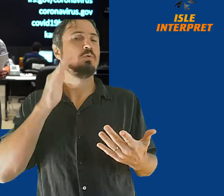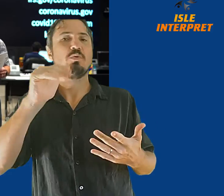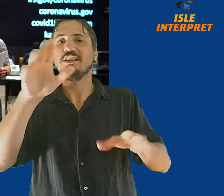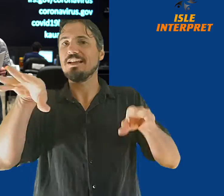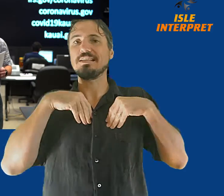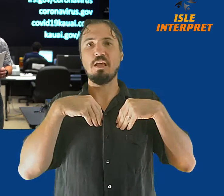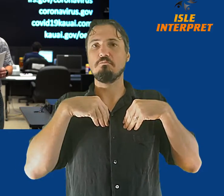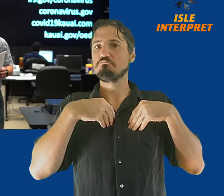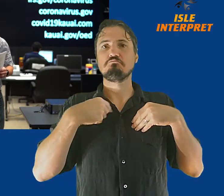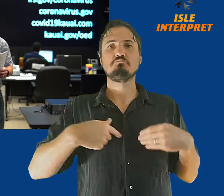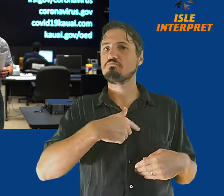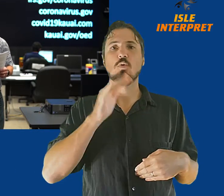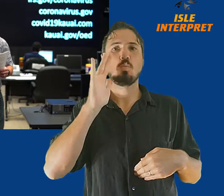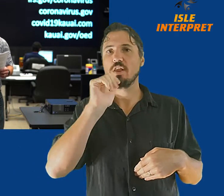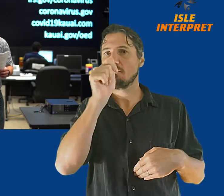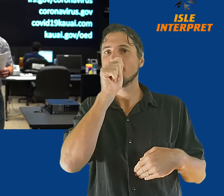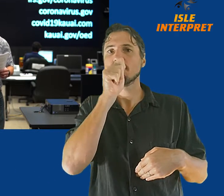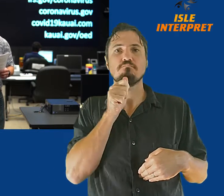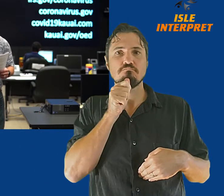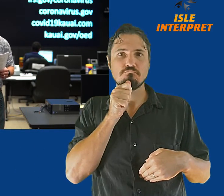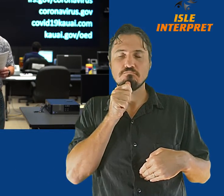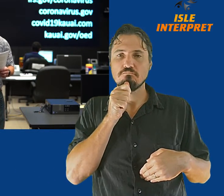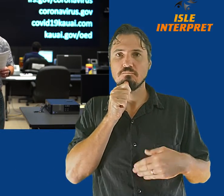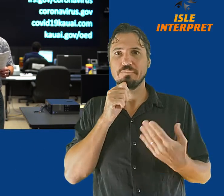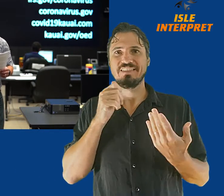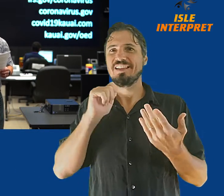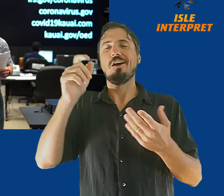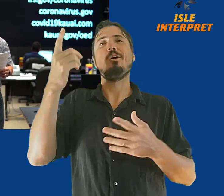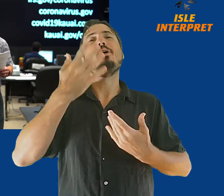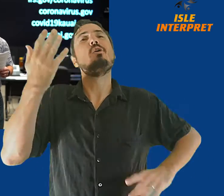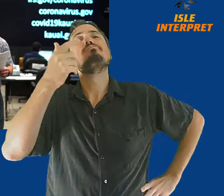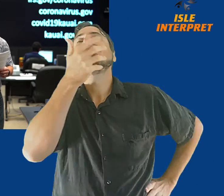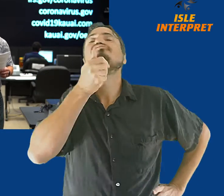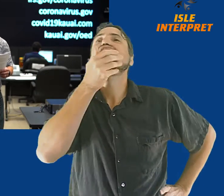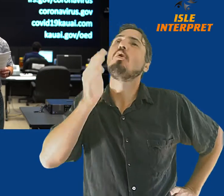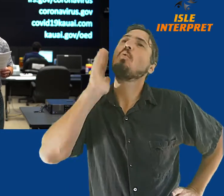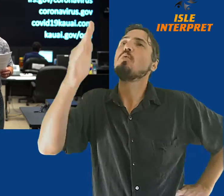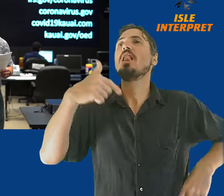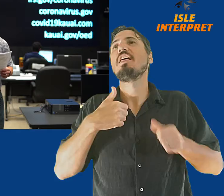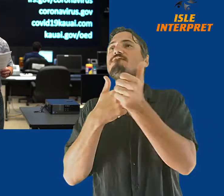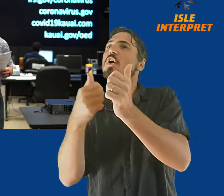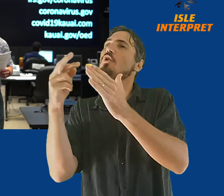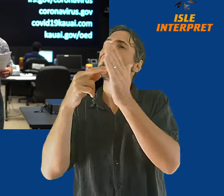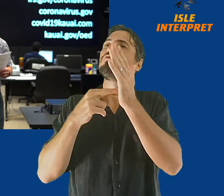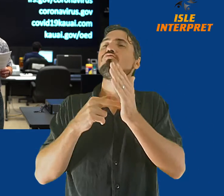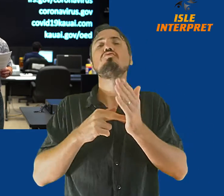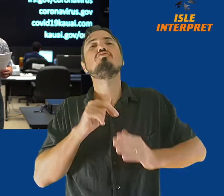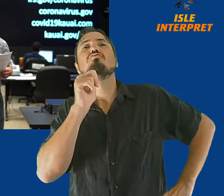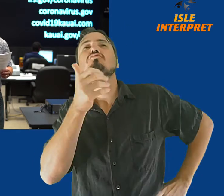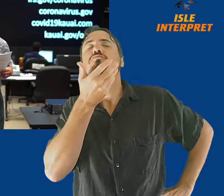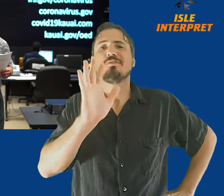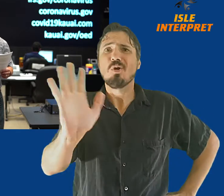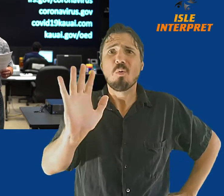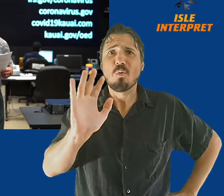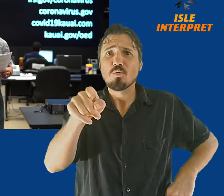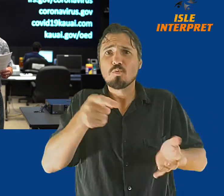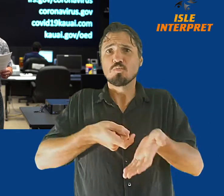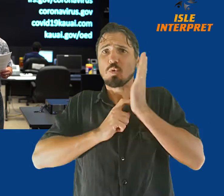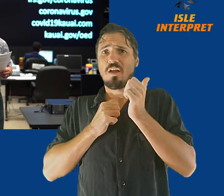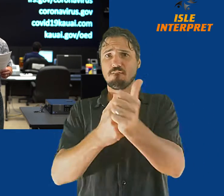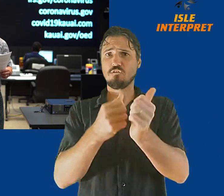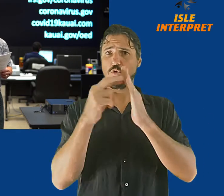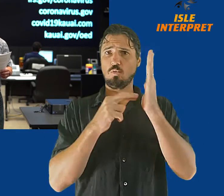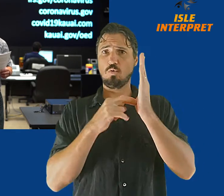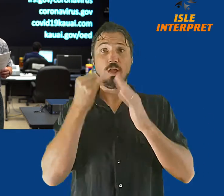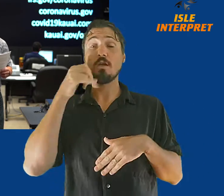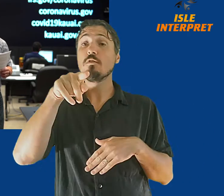Compliance with the Department of Health quarantine order is not optional. You must comply to protect our community. If